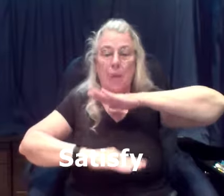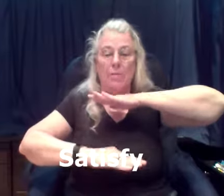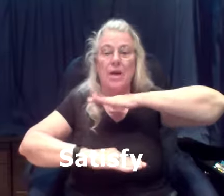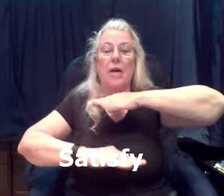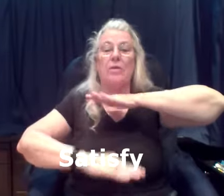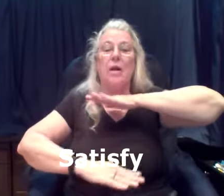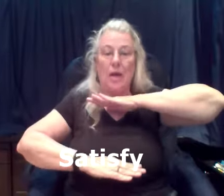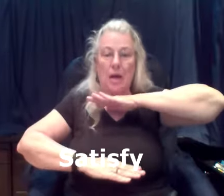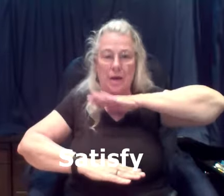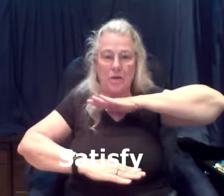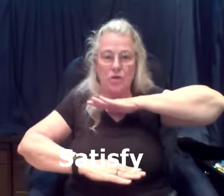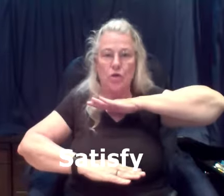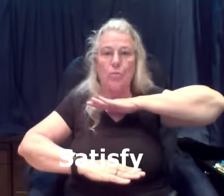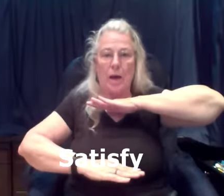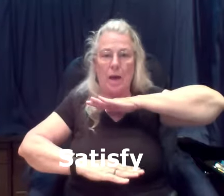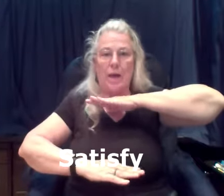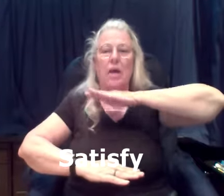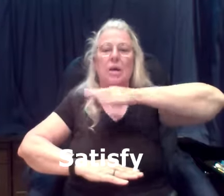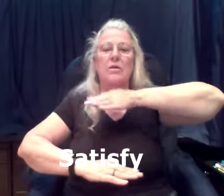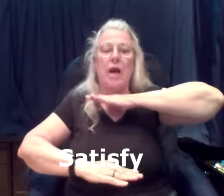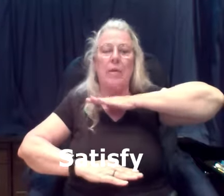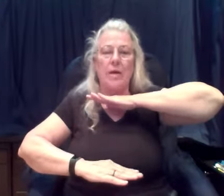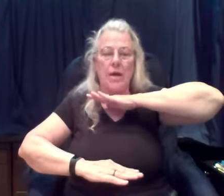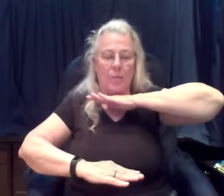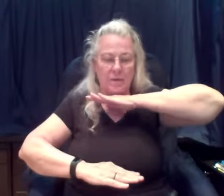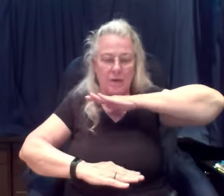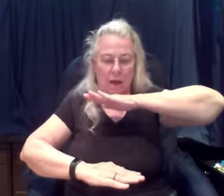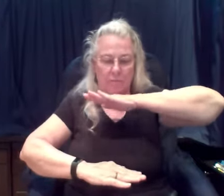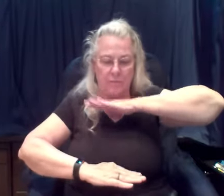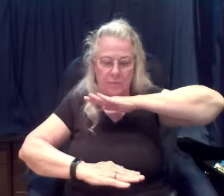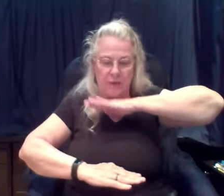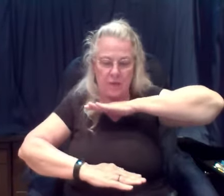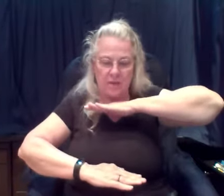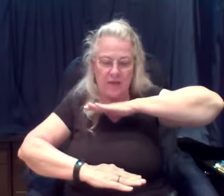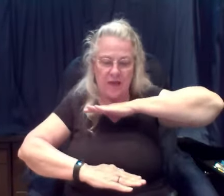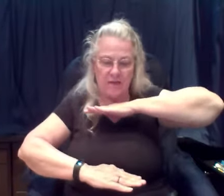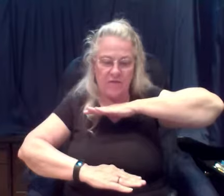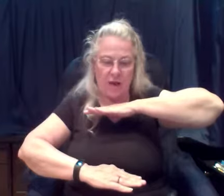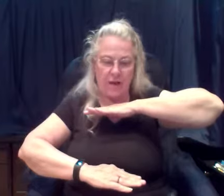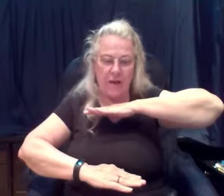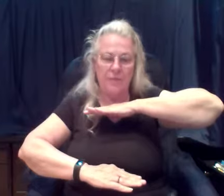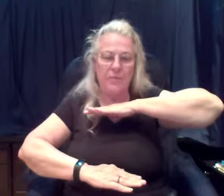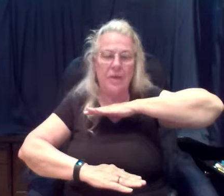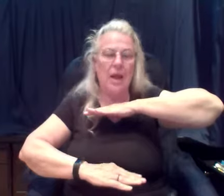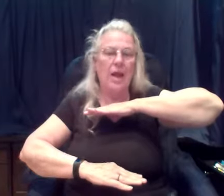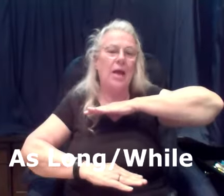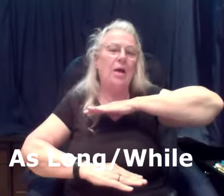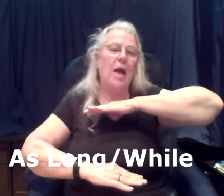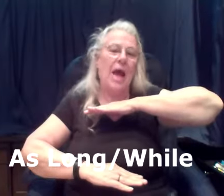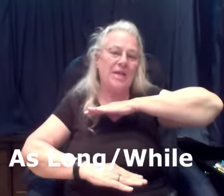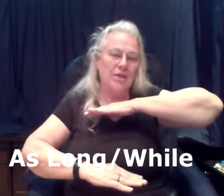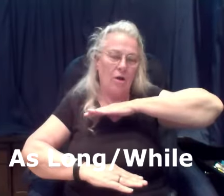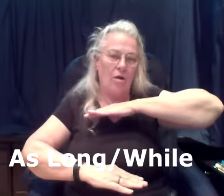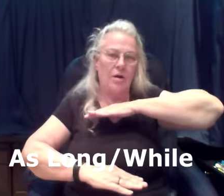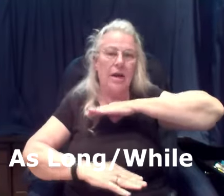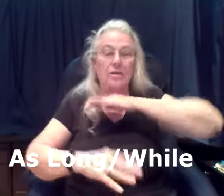down against your body, dominant up on top. Satisfied. As long. Now, here's